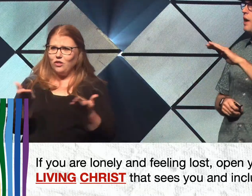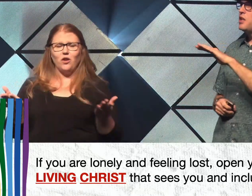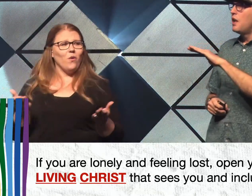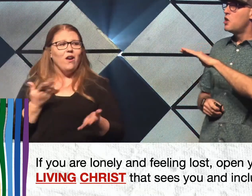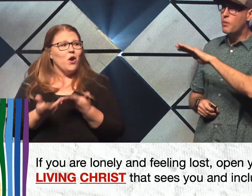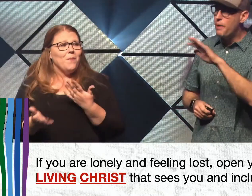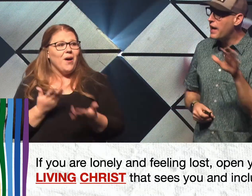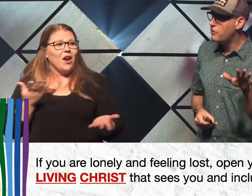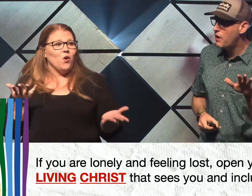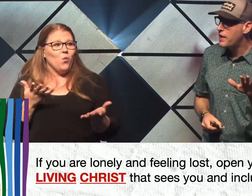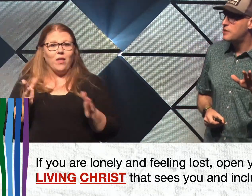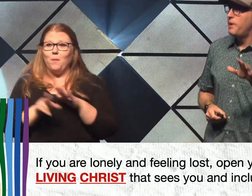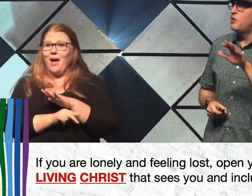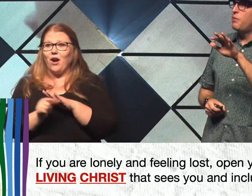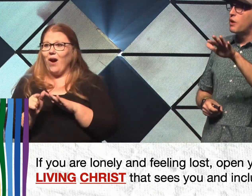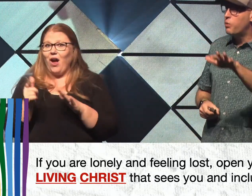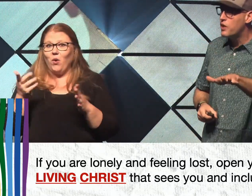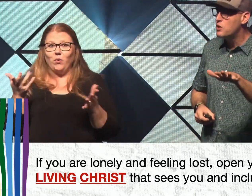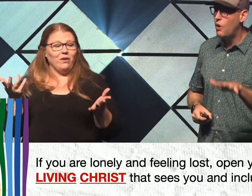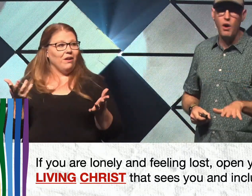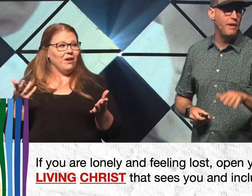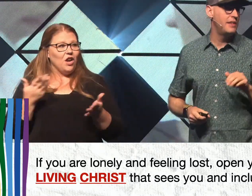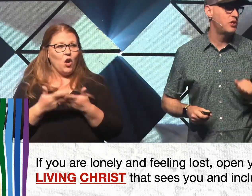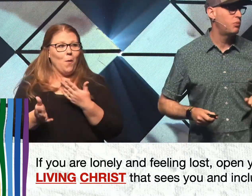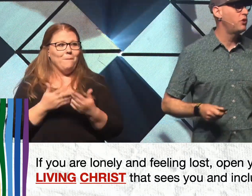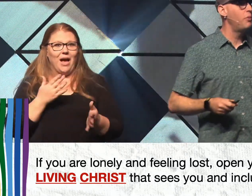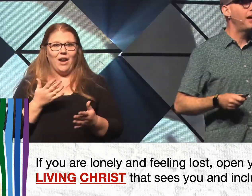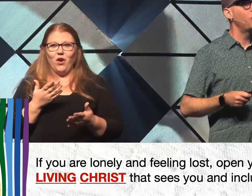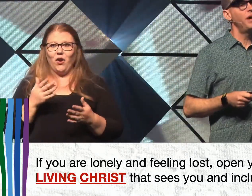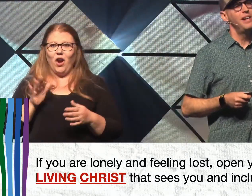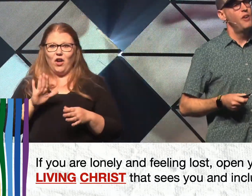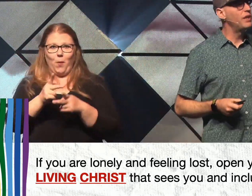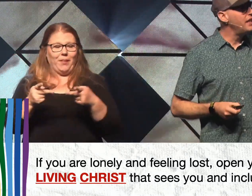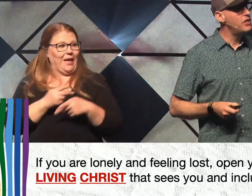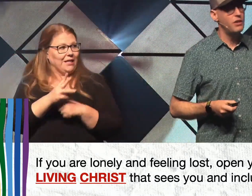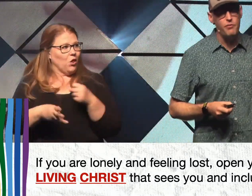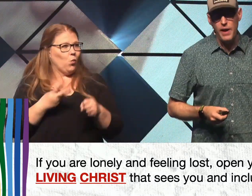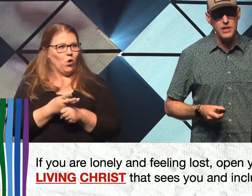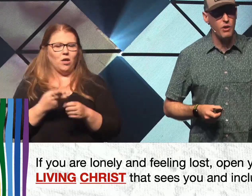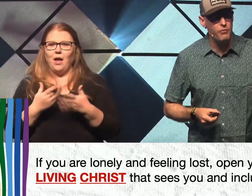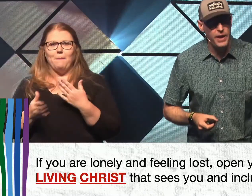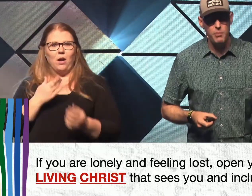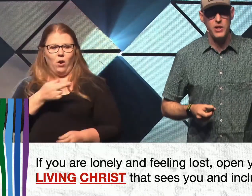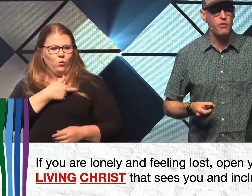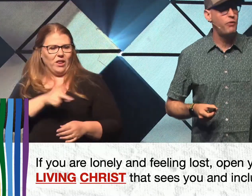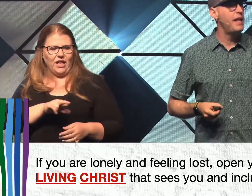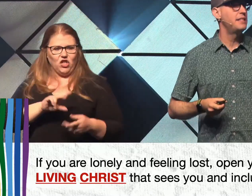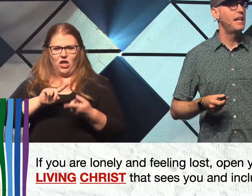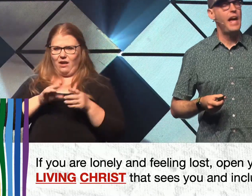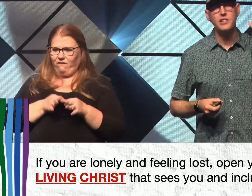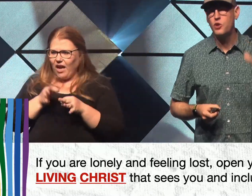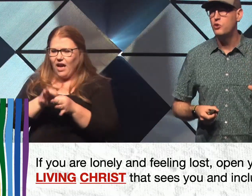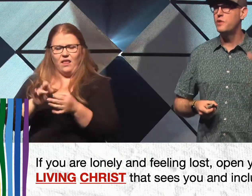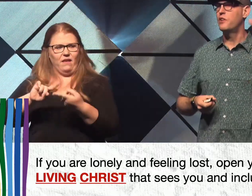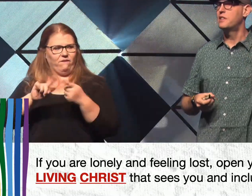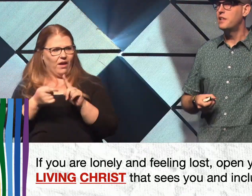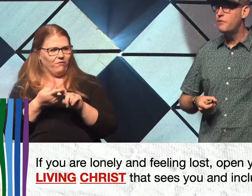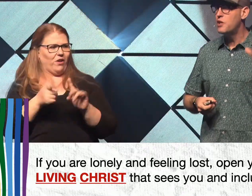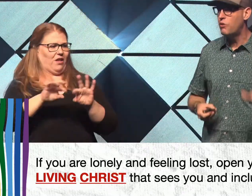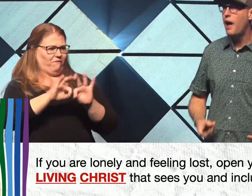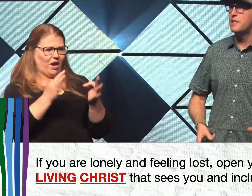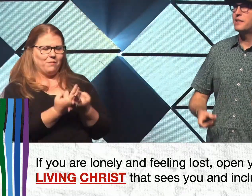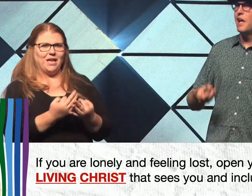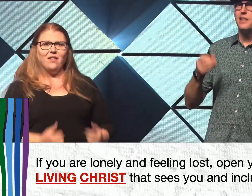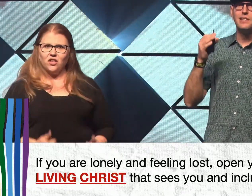matter what your background has been, no matter where you are in this world, no matter what religion or faith or family or friends has told you, there is a